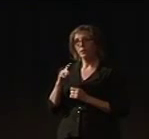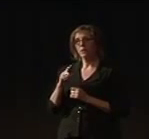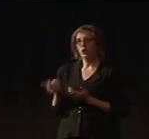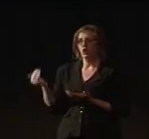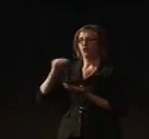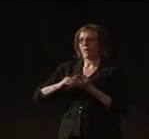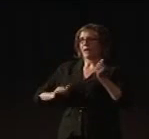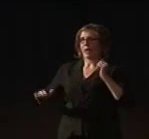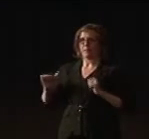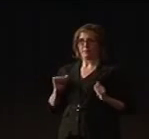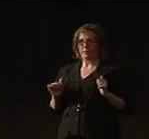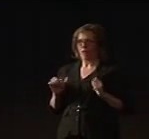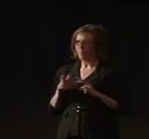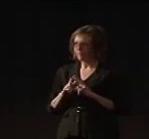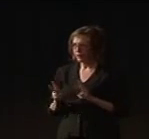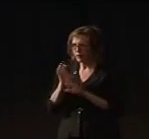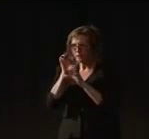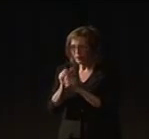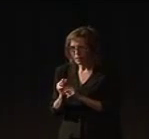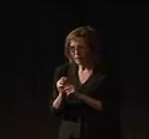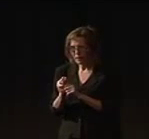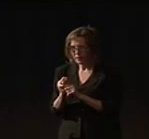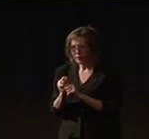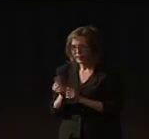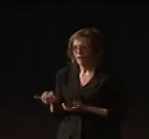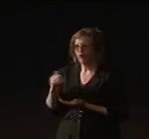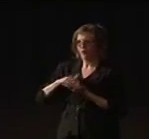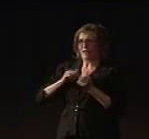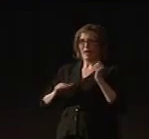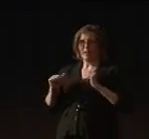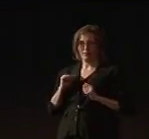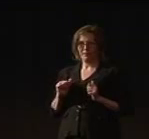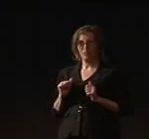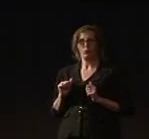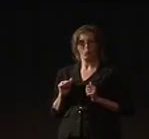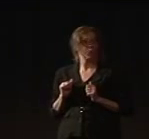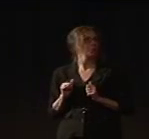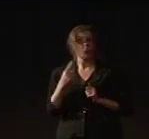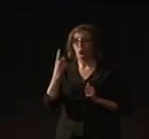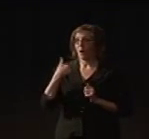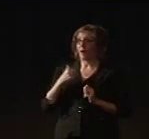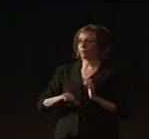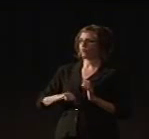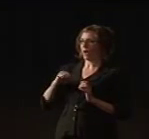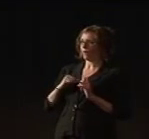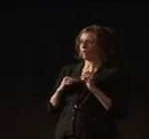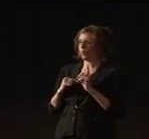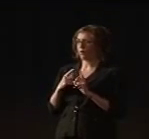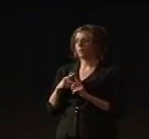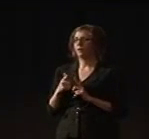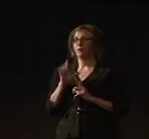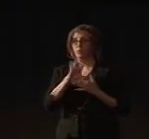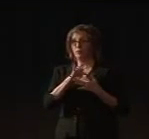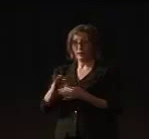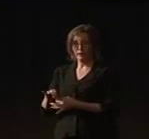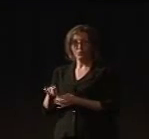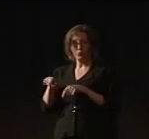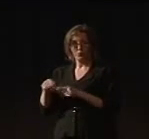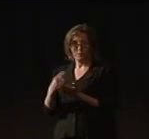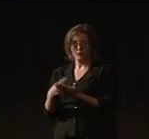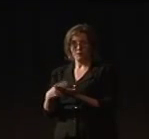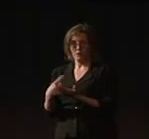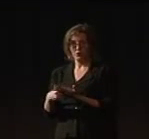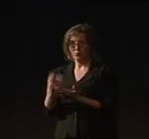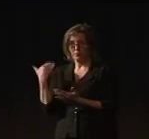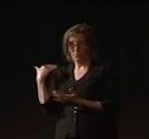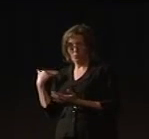I'm extremely interested in reenactment. And the one I'm most proud of, which is directly related to the discussion we